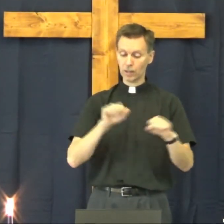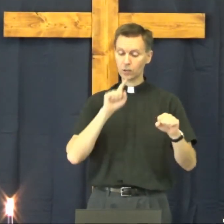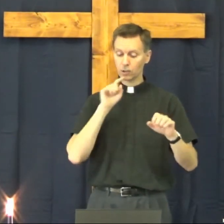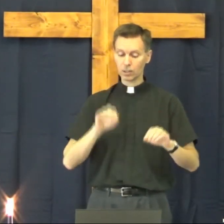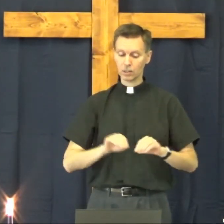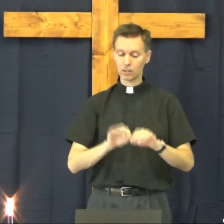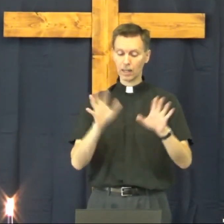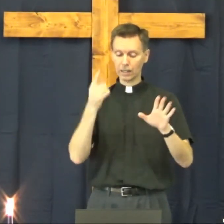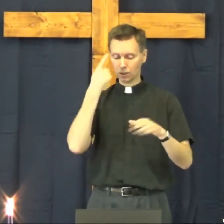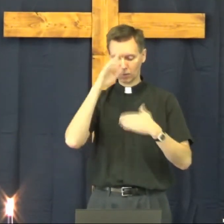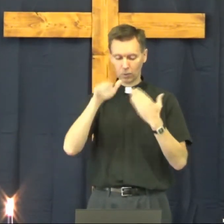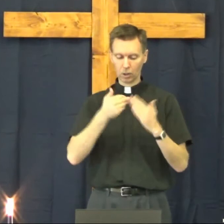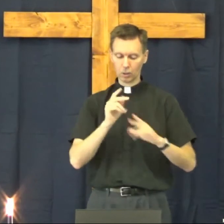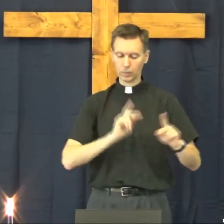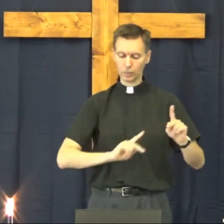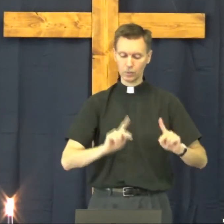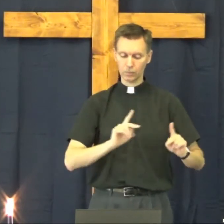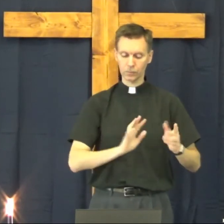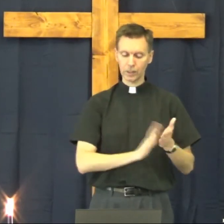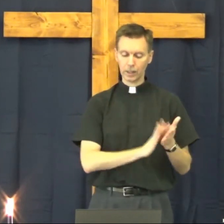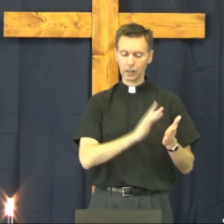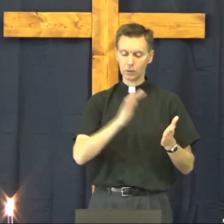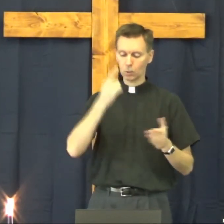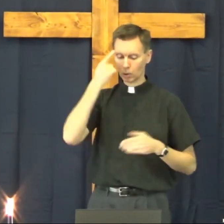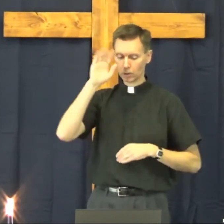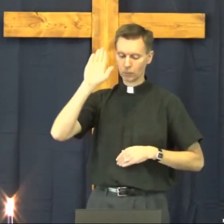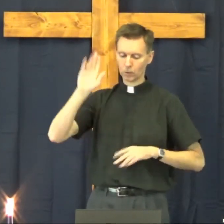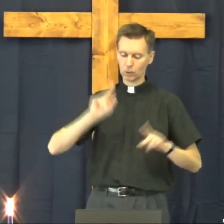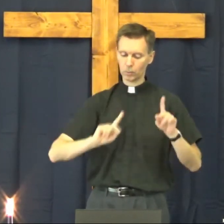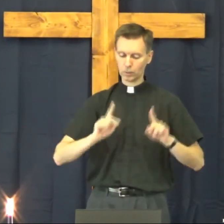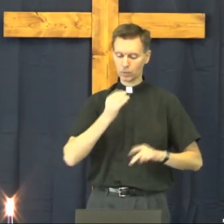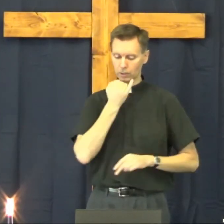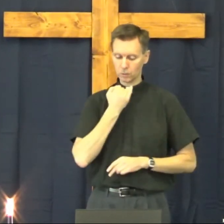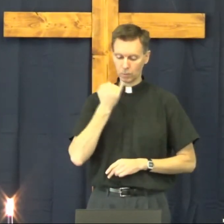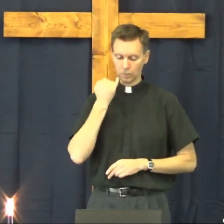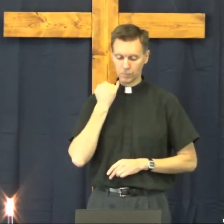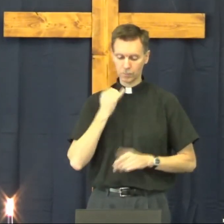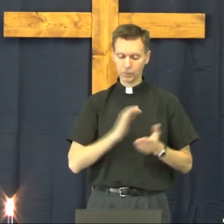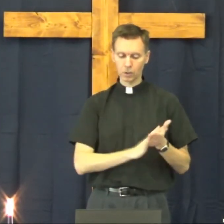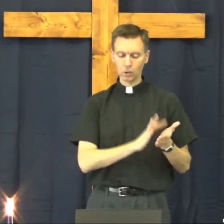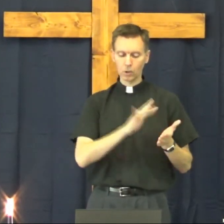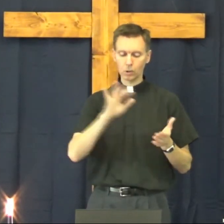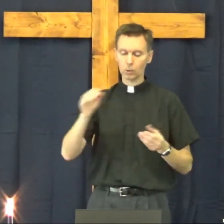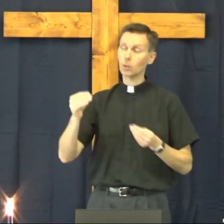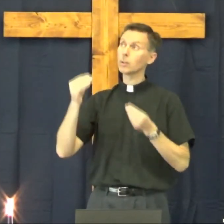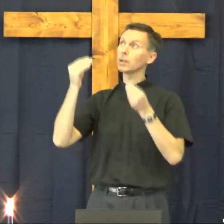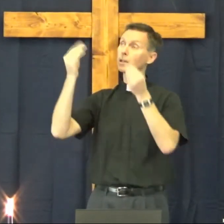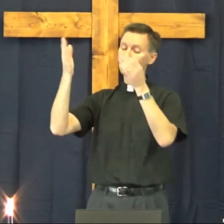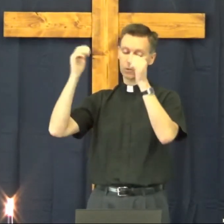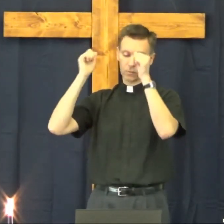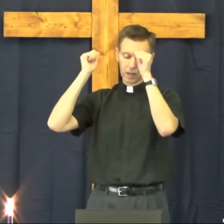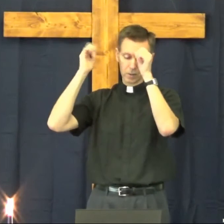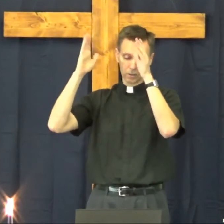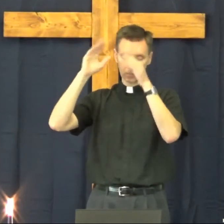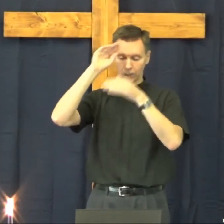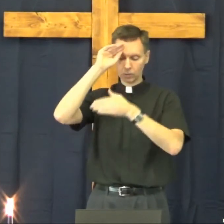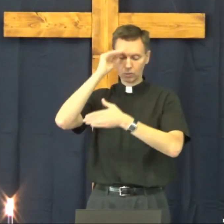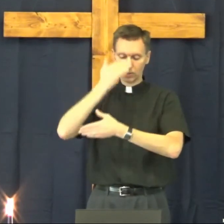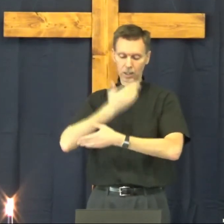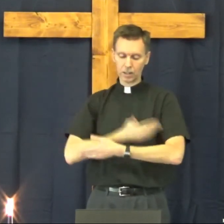salvation is light for all people, and glory for your people Israel. Glory be to the Father, and to the Son,